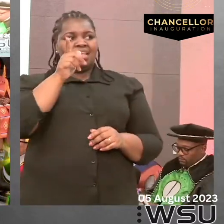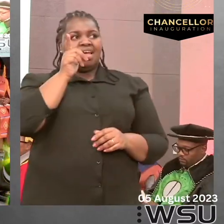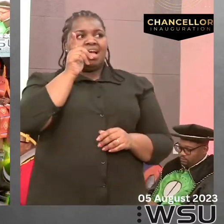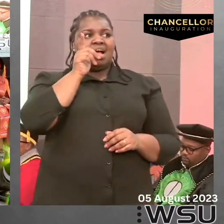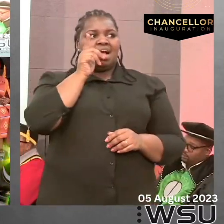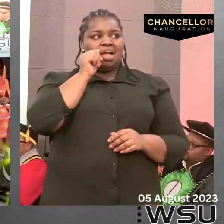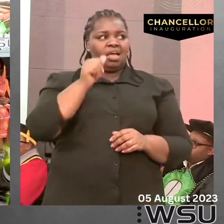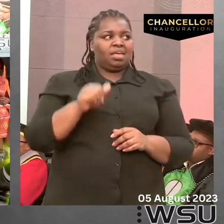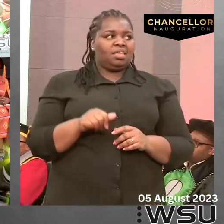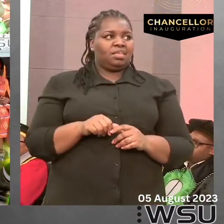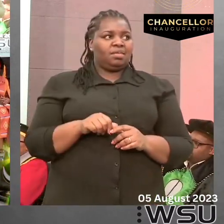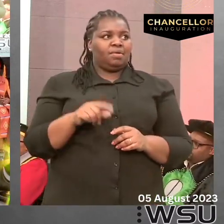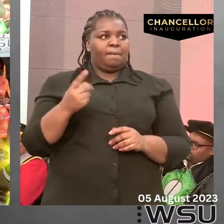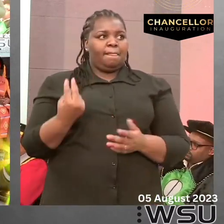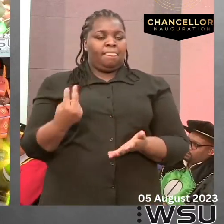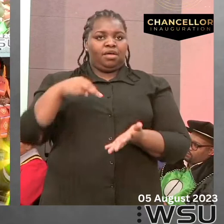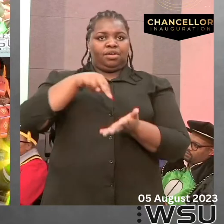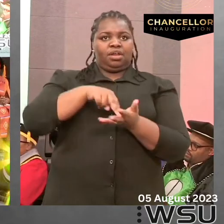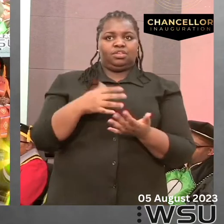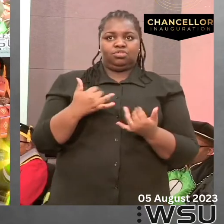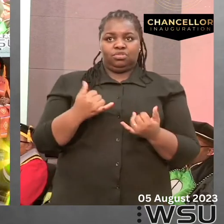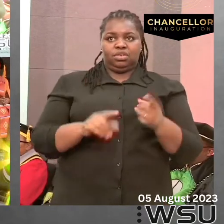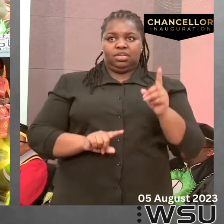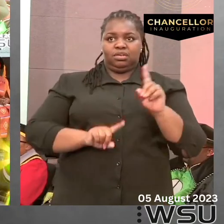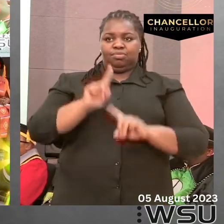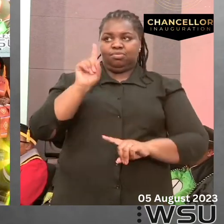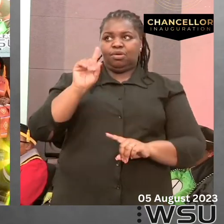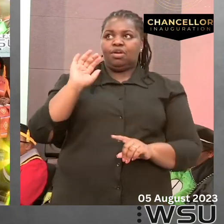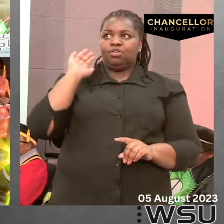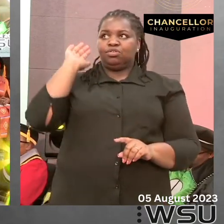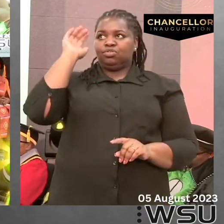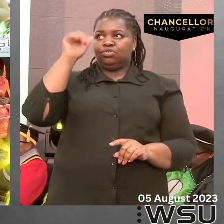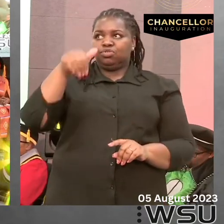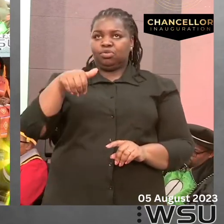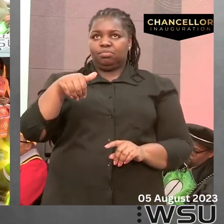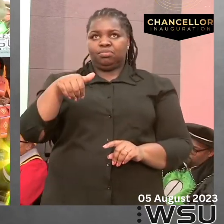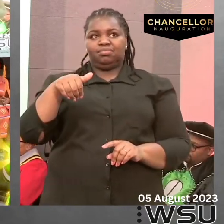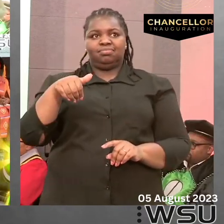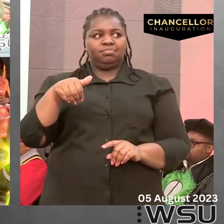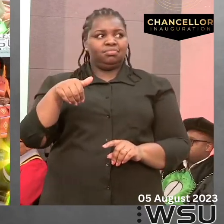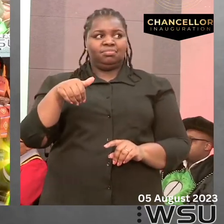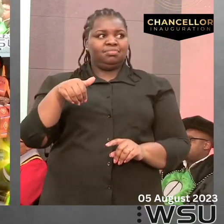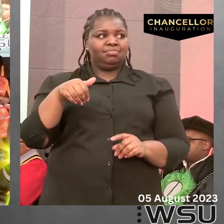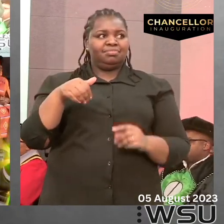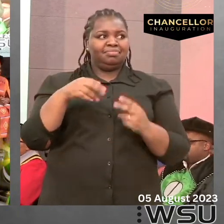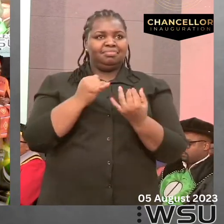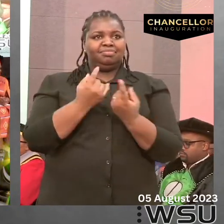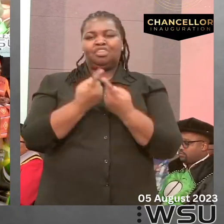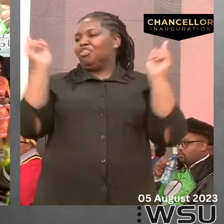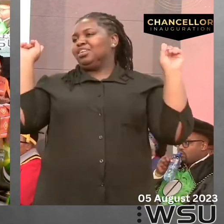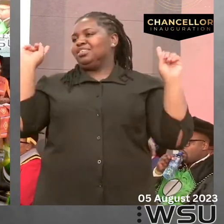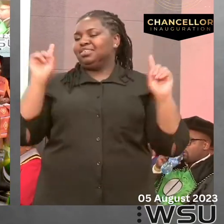would rise today and prosper, and tomorrow is bankrupt.